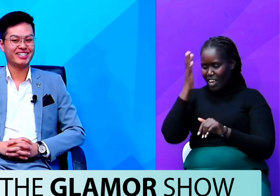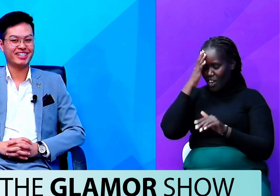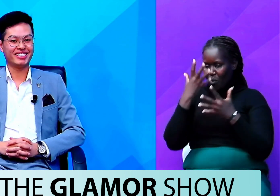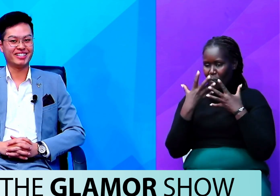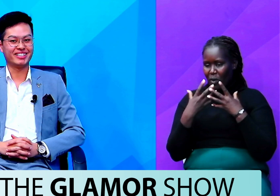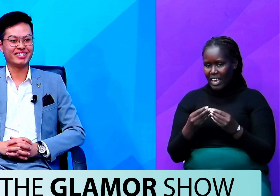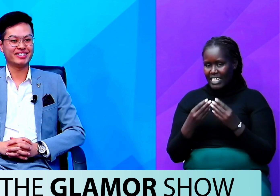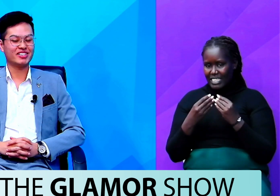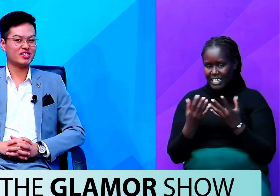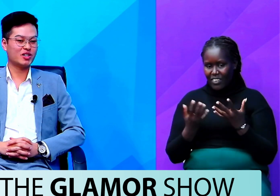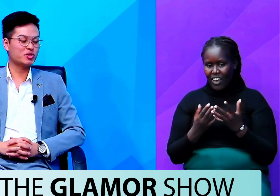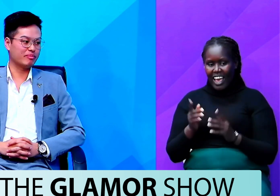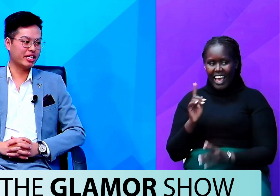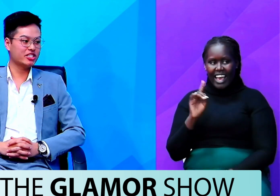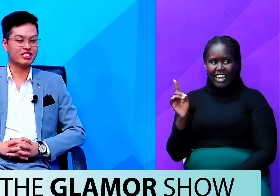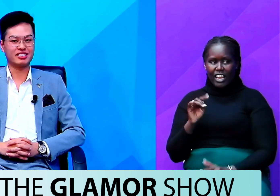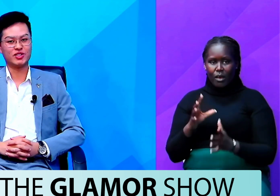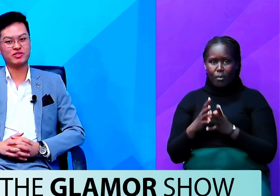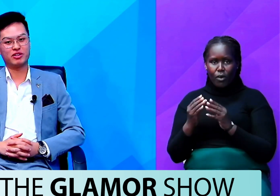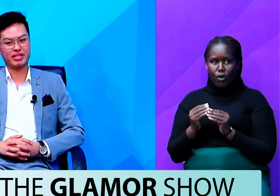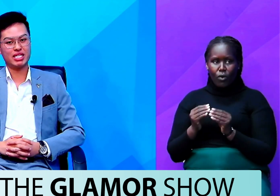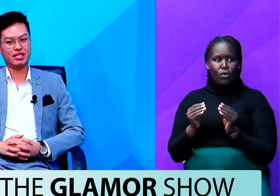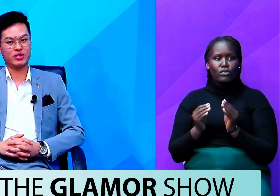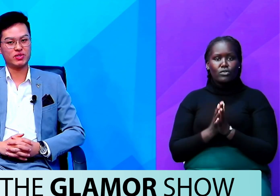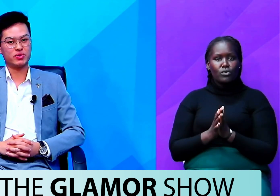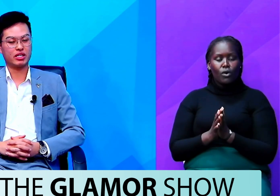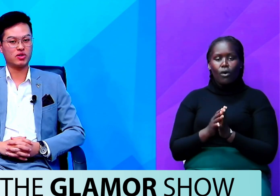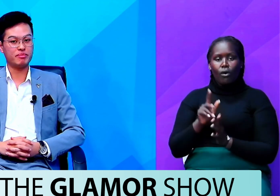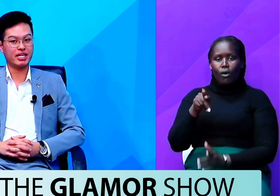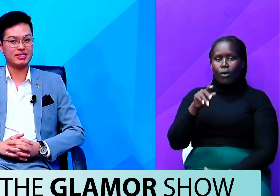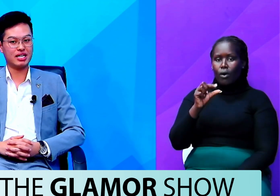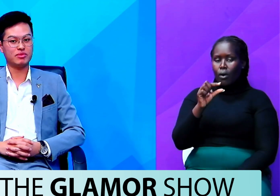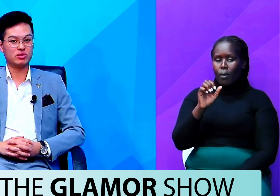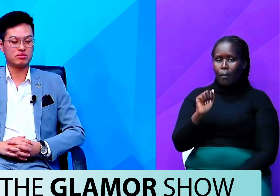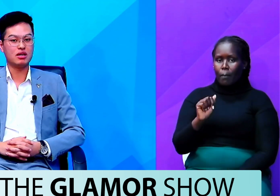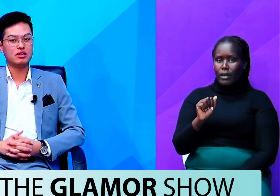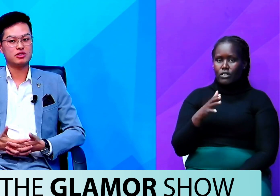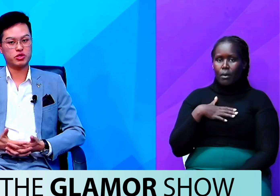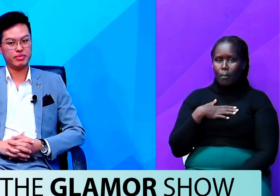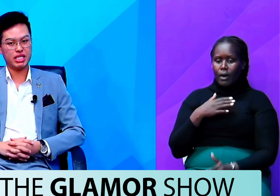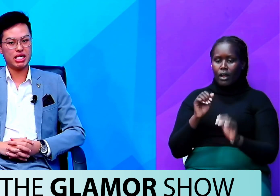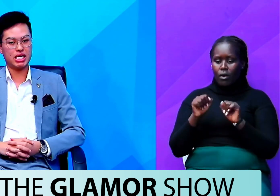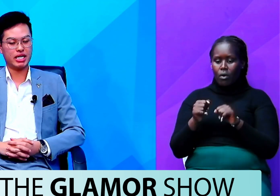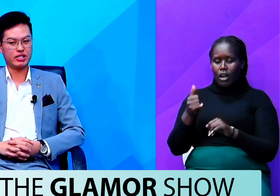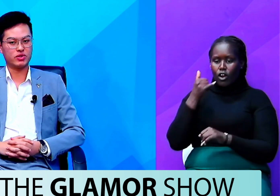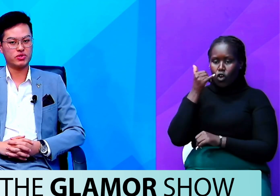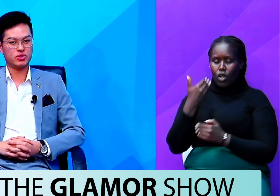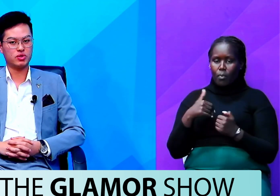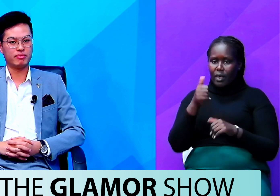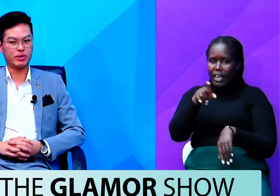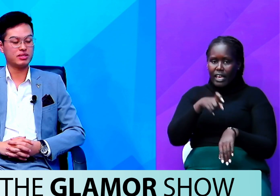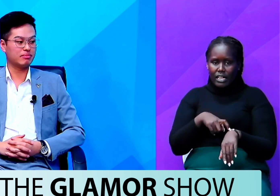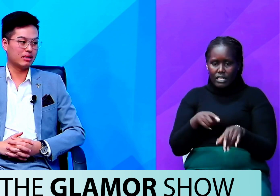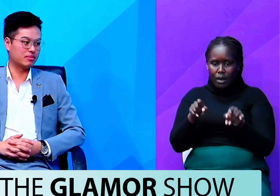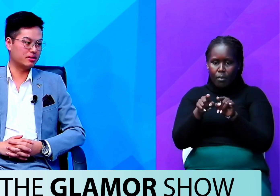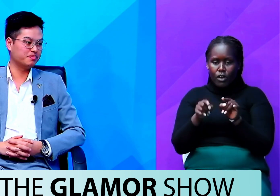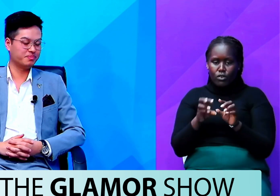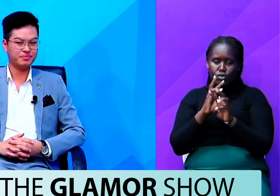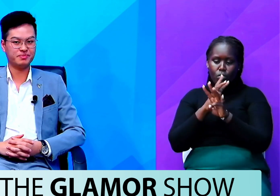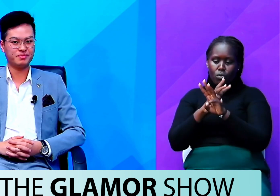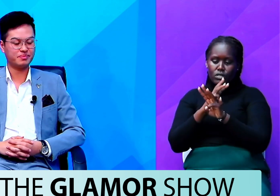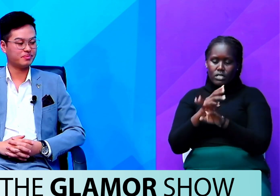yeah, just go to my page and look for me. And also you can call me anytime on social media and also on my WhatsApp